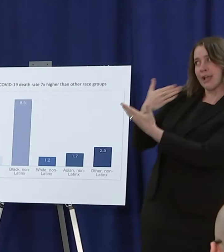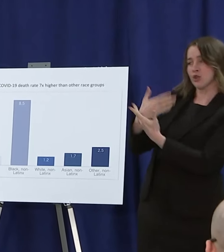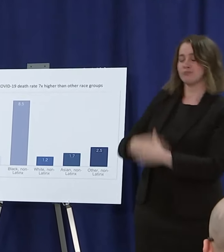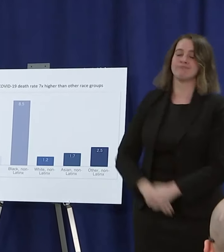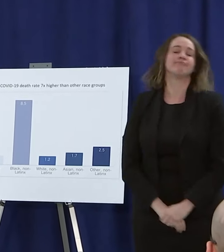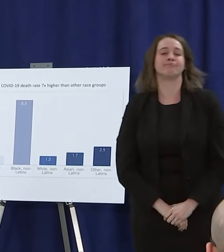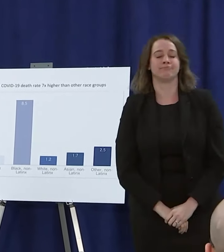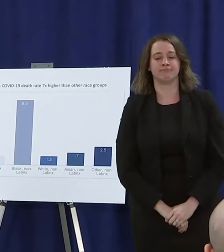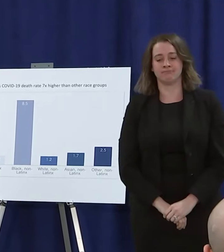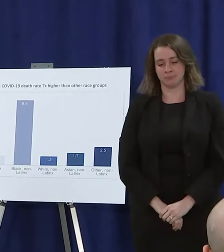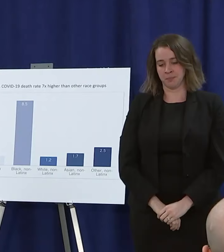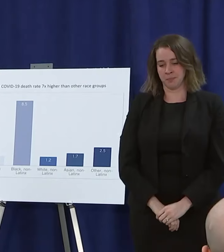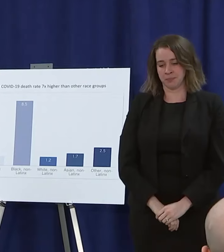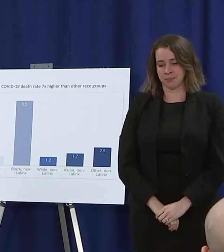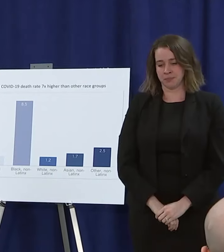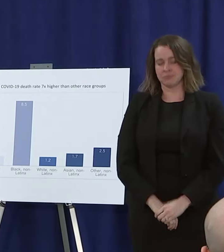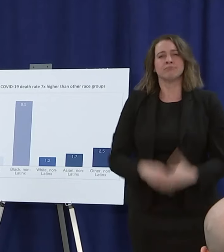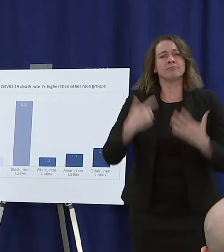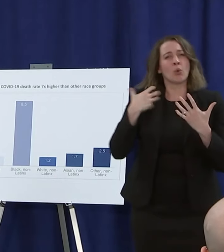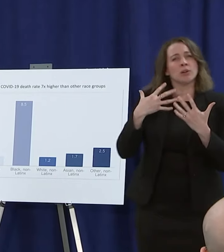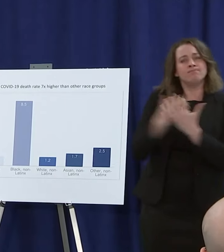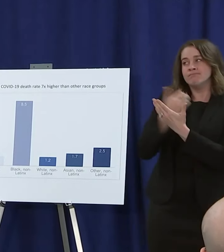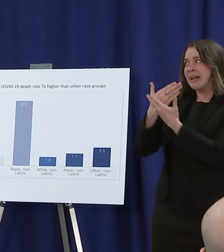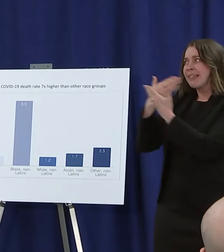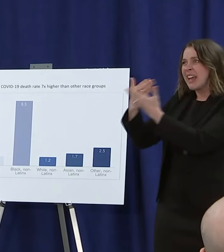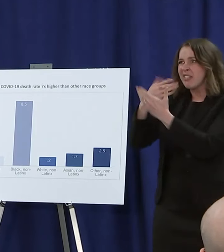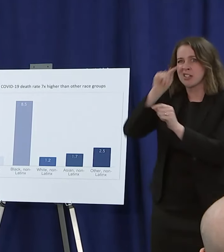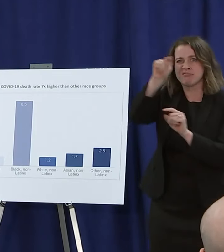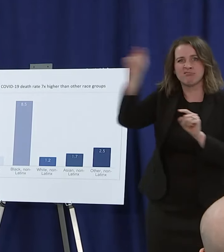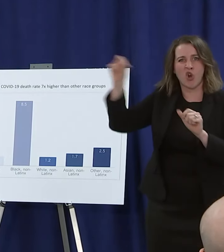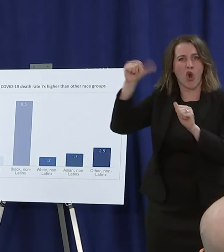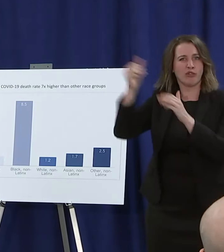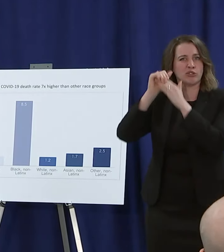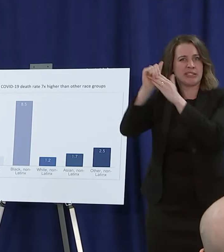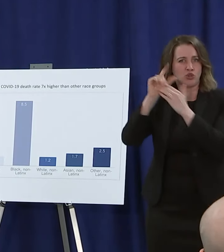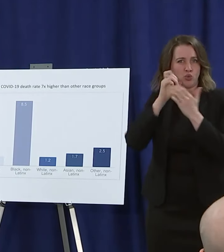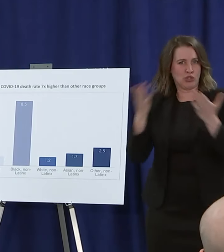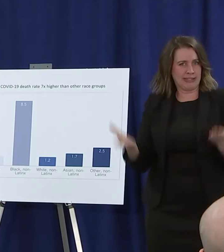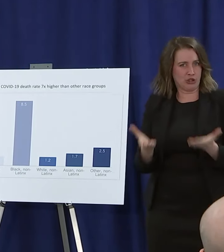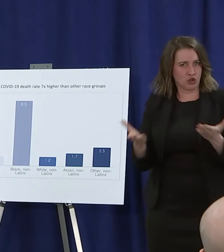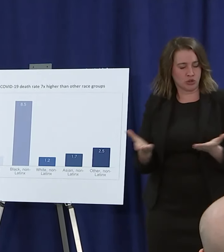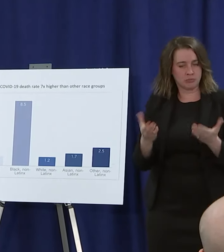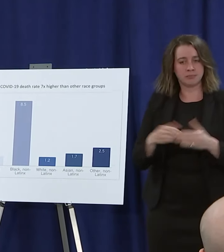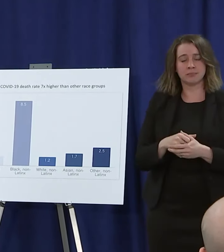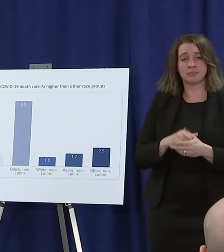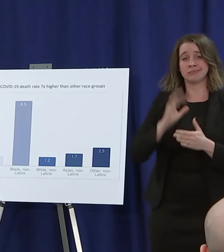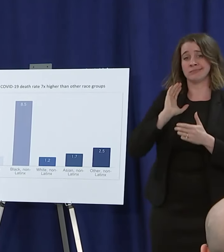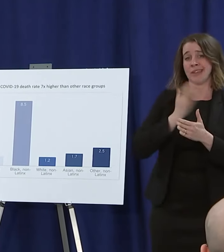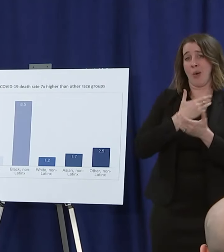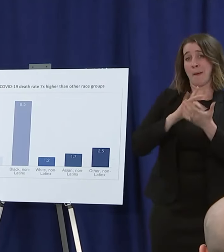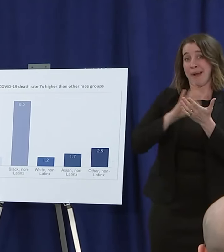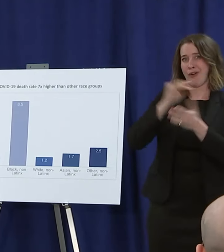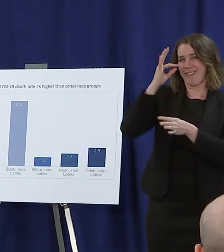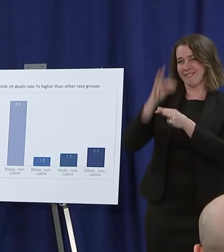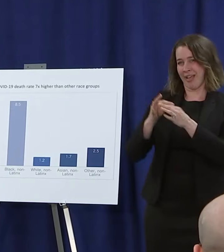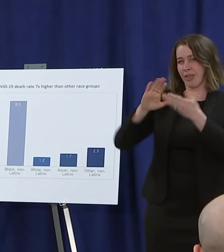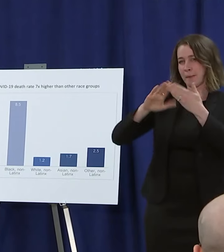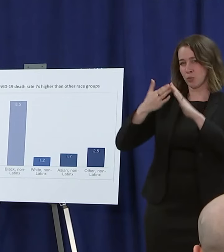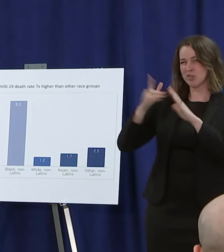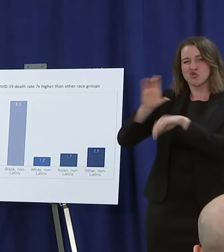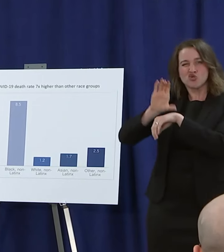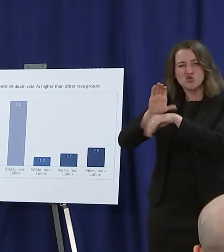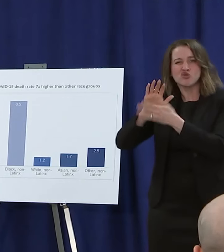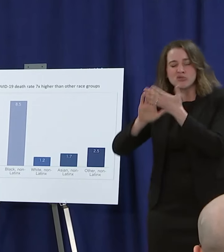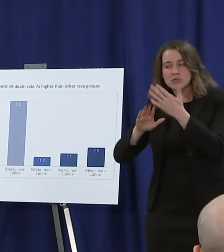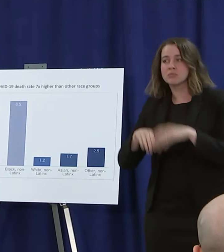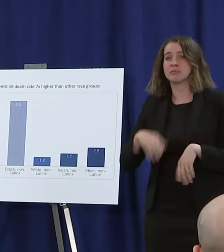I also want to thank our many other leaders joining us here today, including our medical and faith communities, as well as from